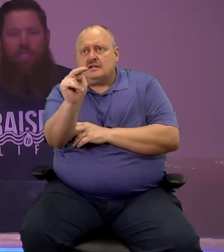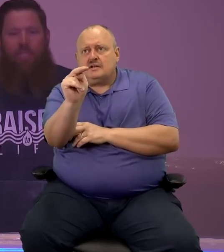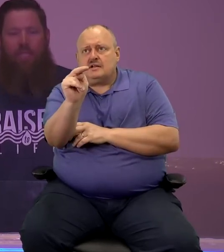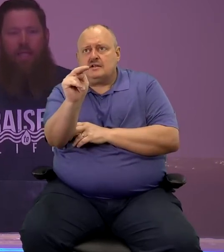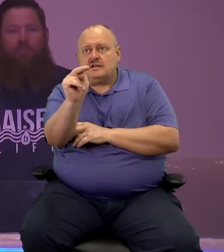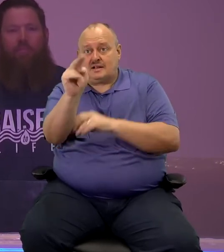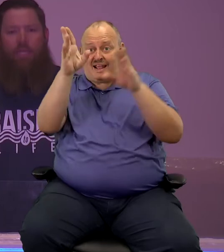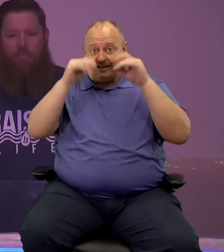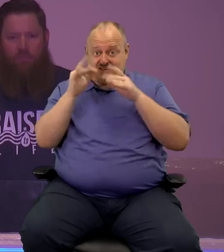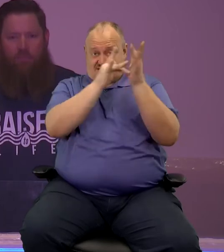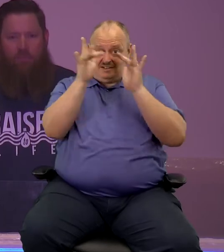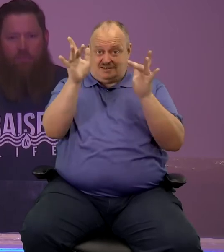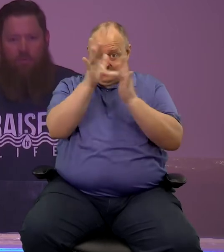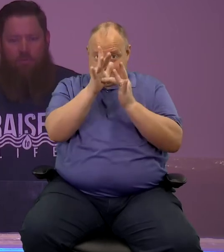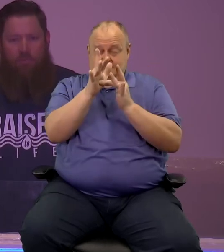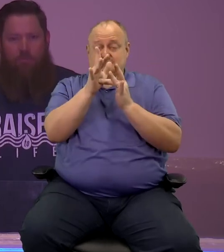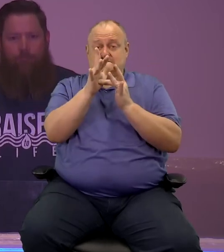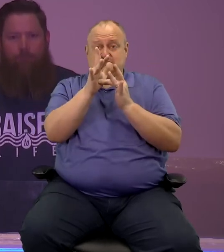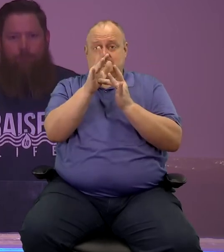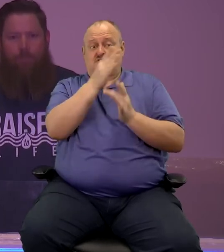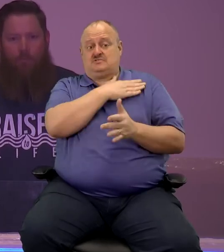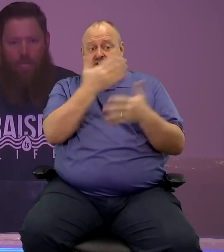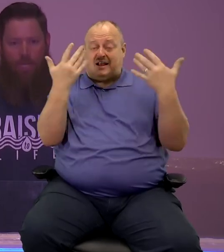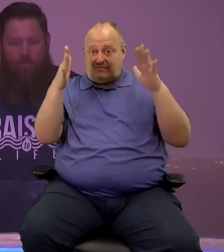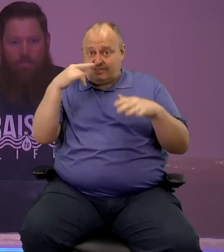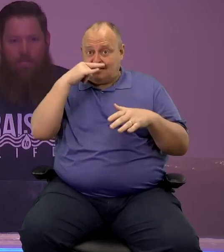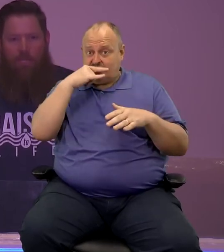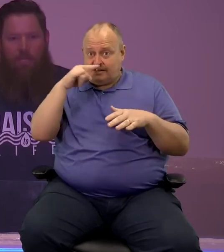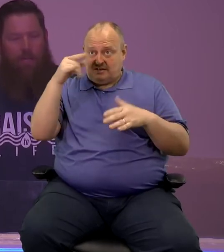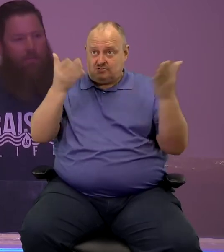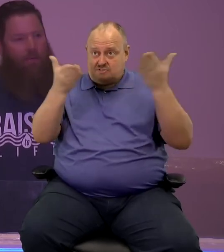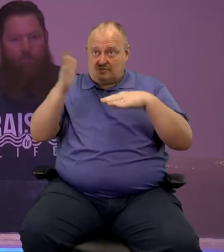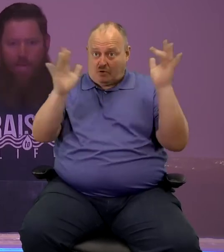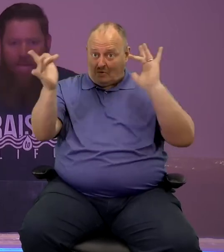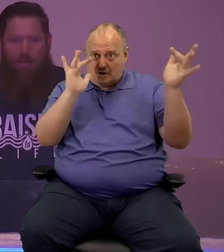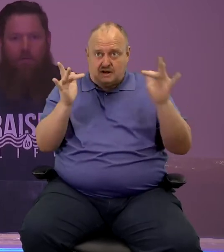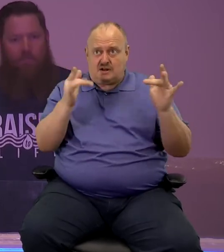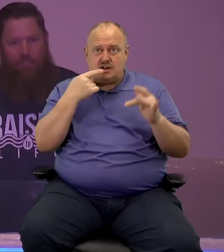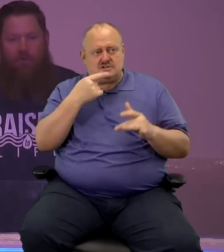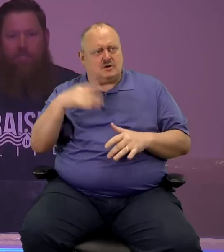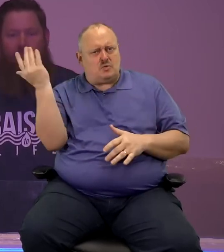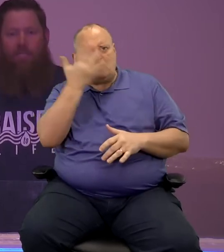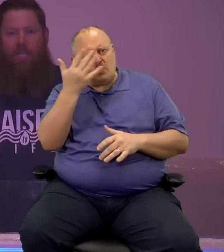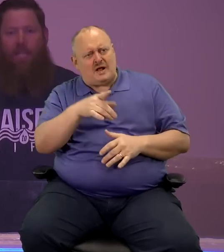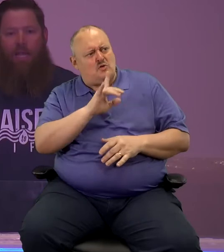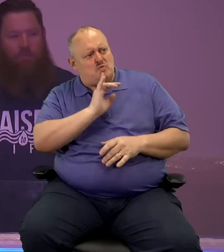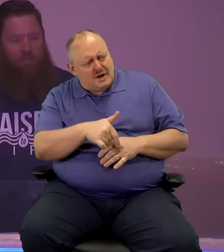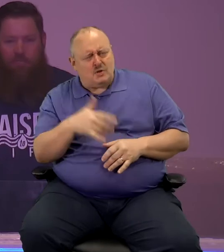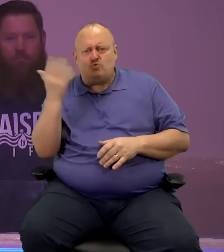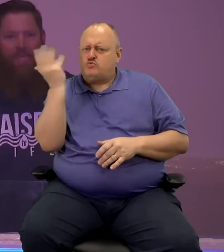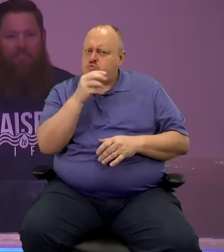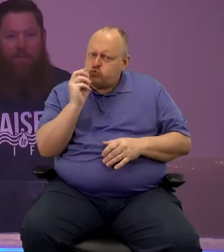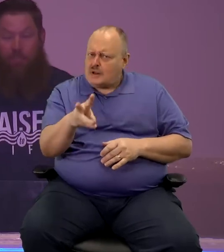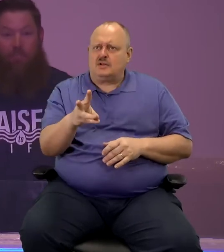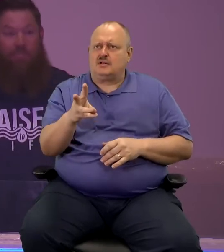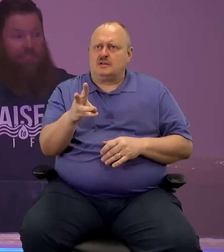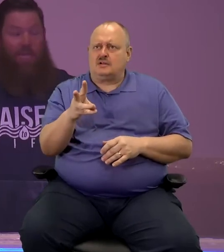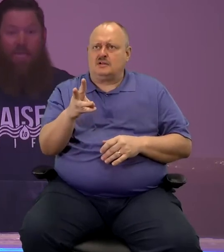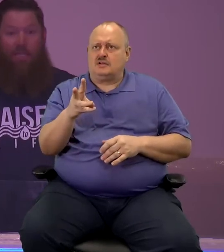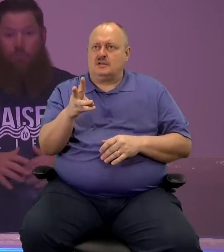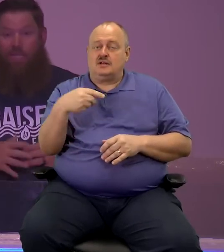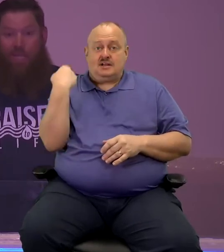on Sunday after the kids' service online. And I thought, man, are you serious? And I said, well, let's FaceTime,